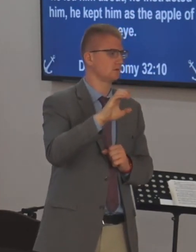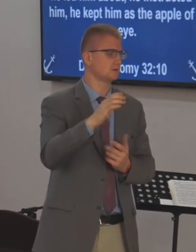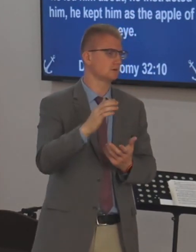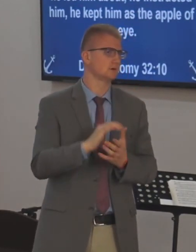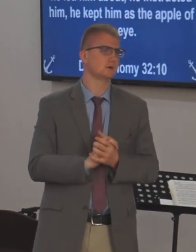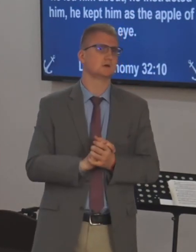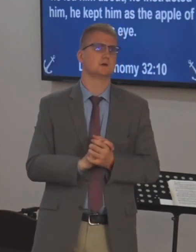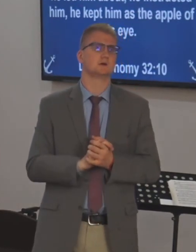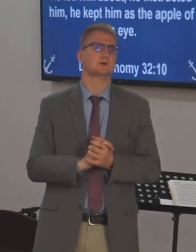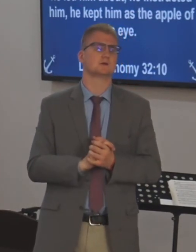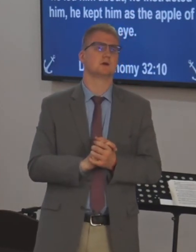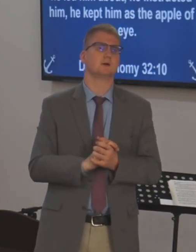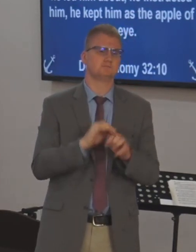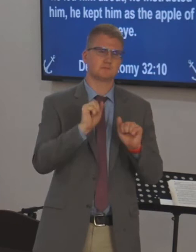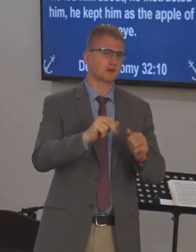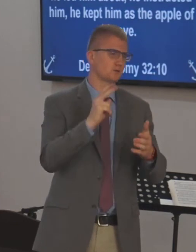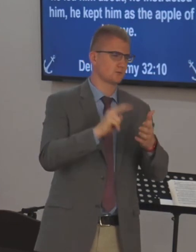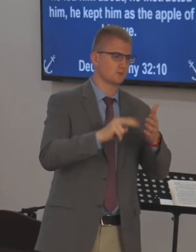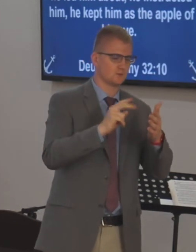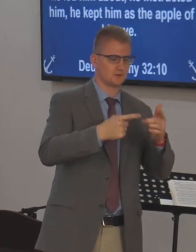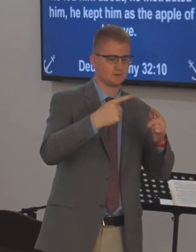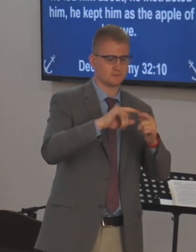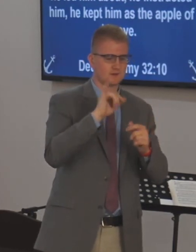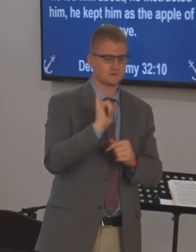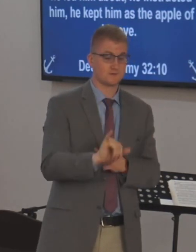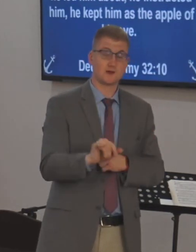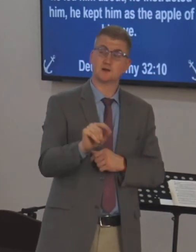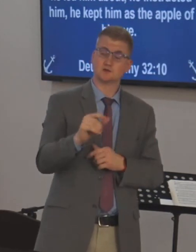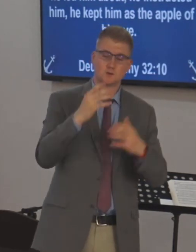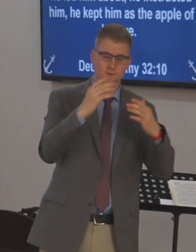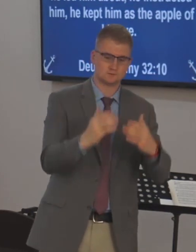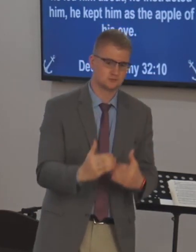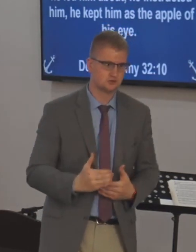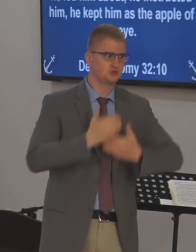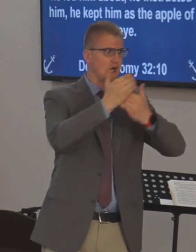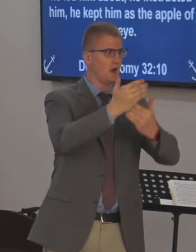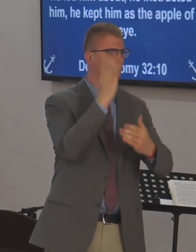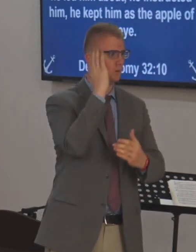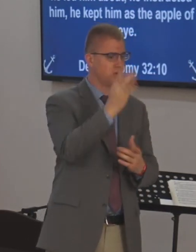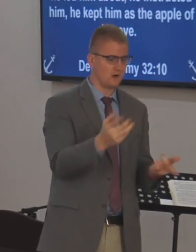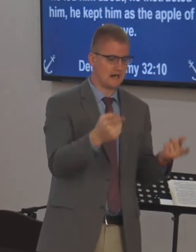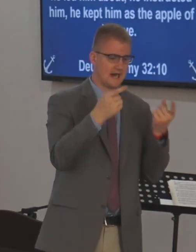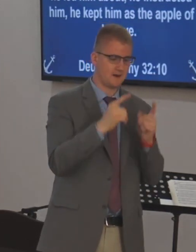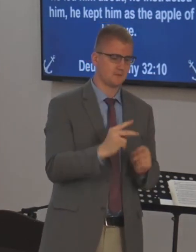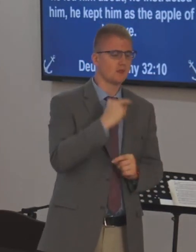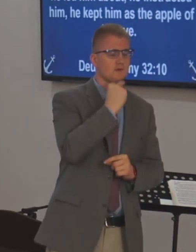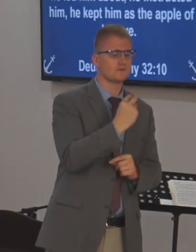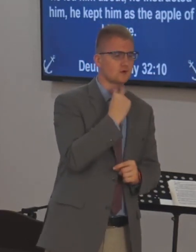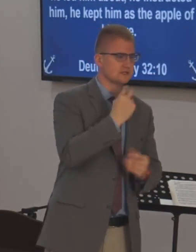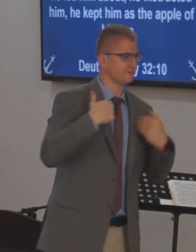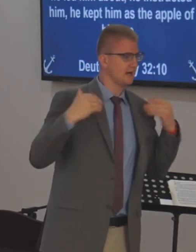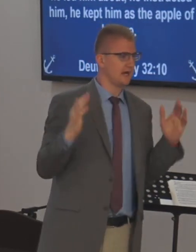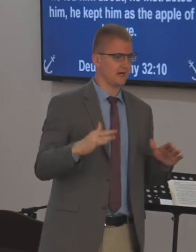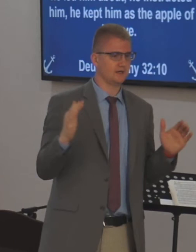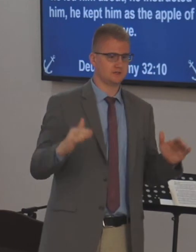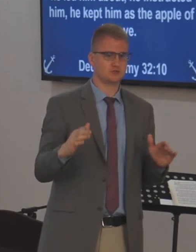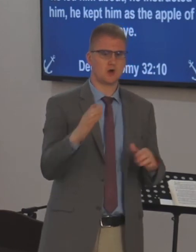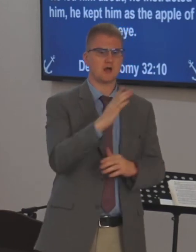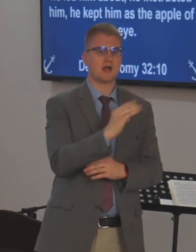powerful. And he calls it the shout and the voice, and the voice of the archangel. And then what comes